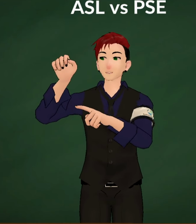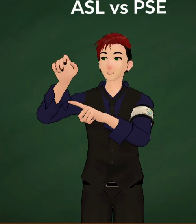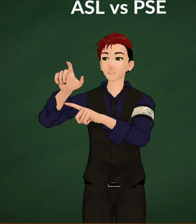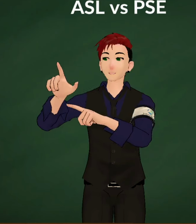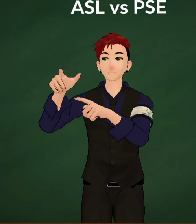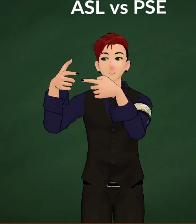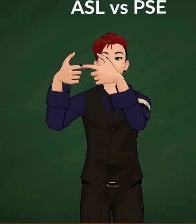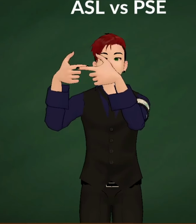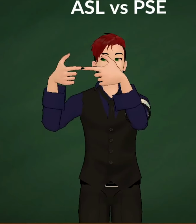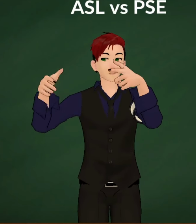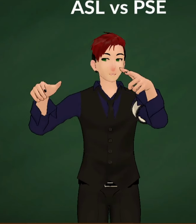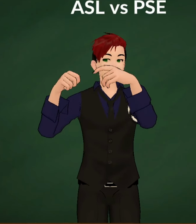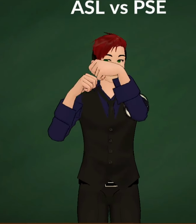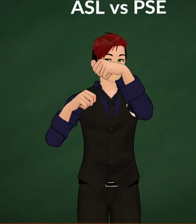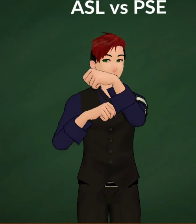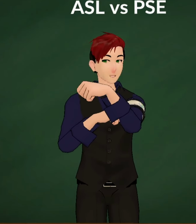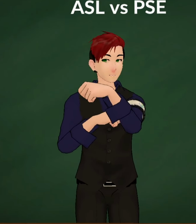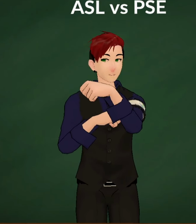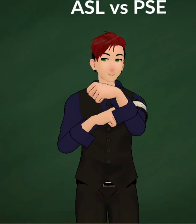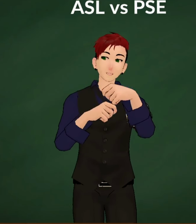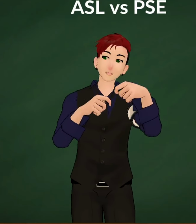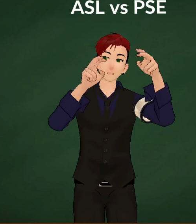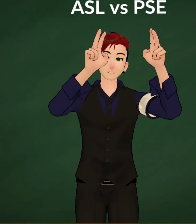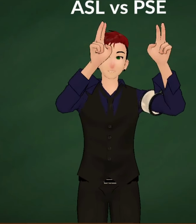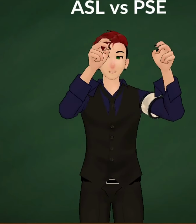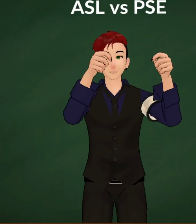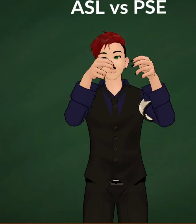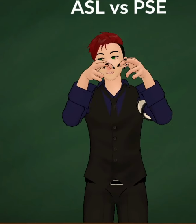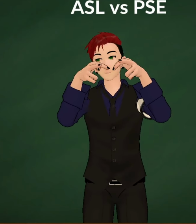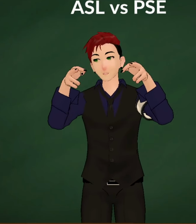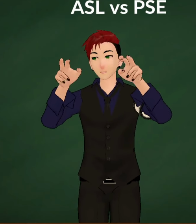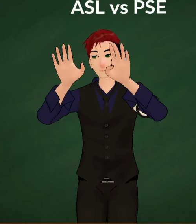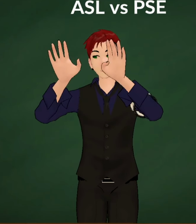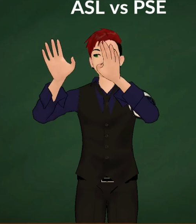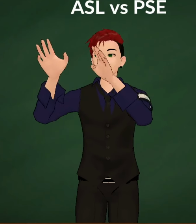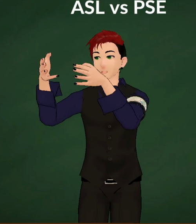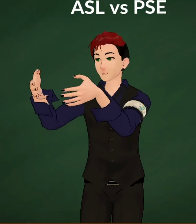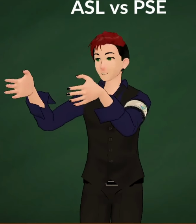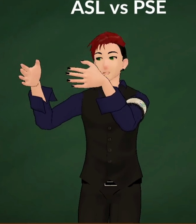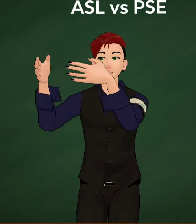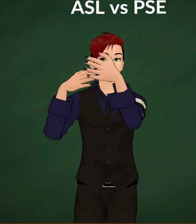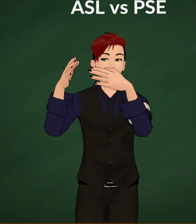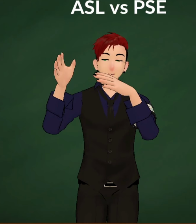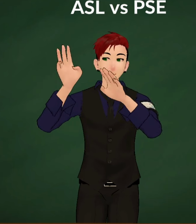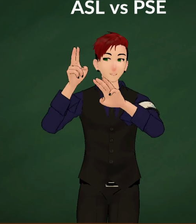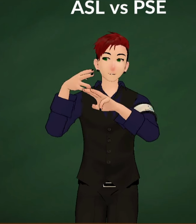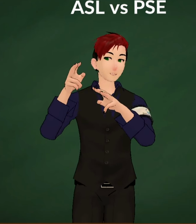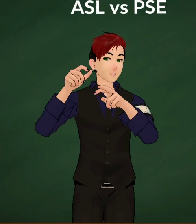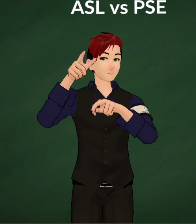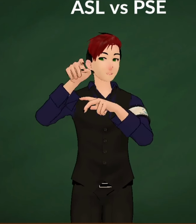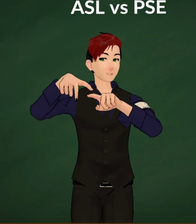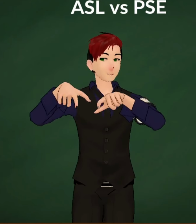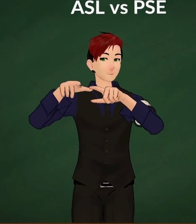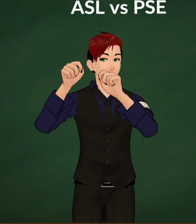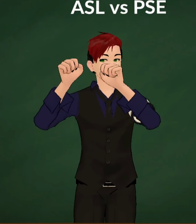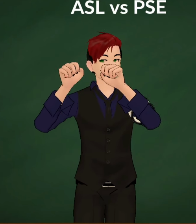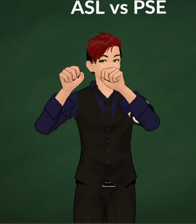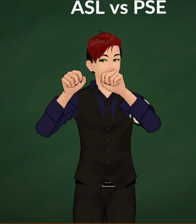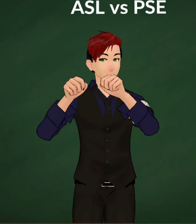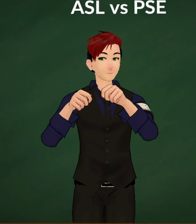actual ASL grammar structure of subject, verb, object, whatever it is that like DM teaches,